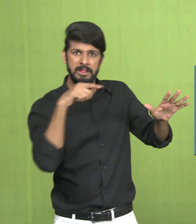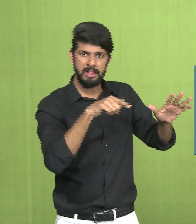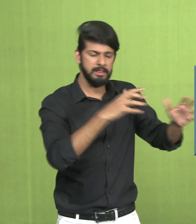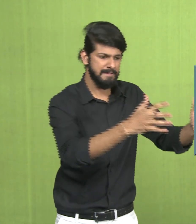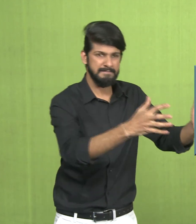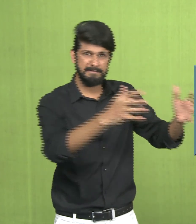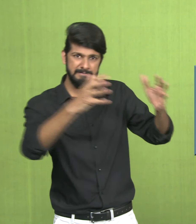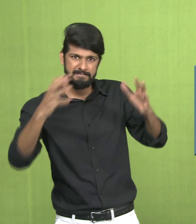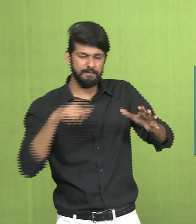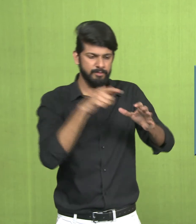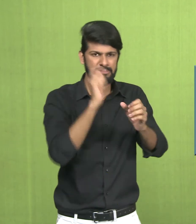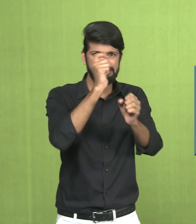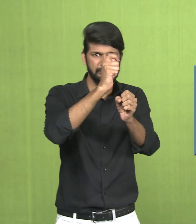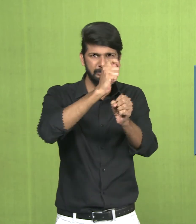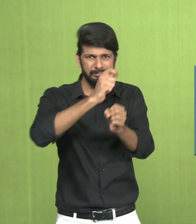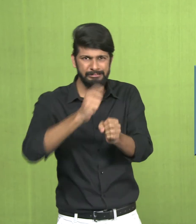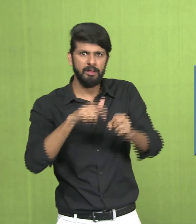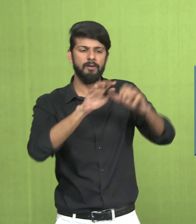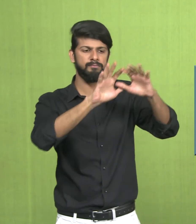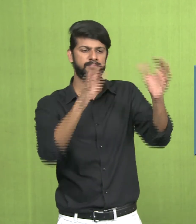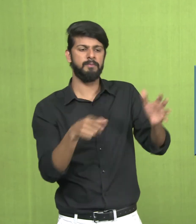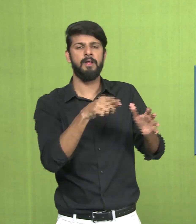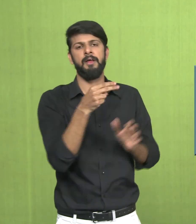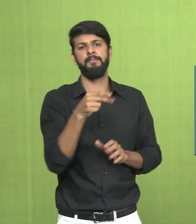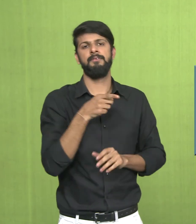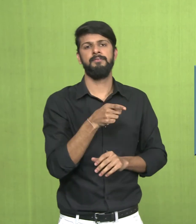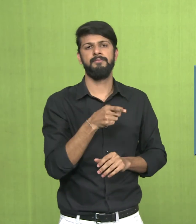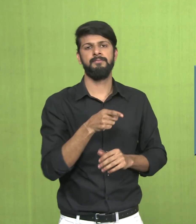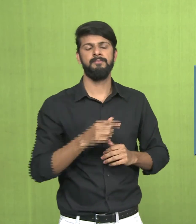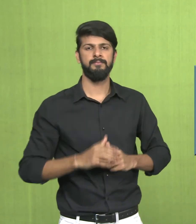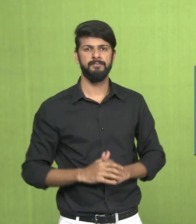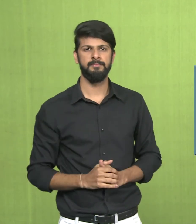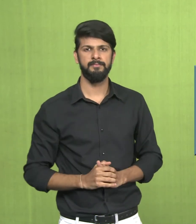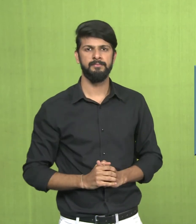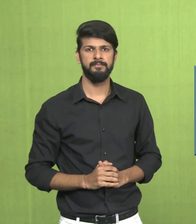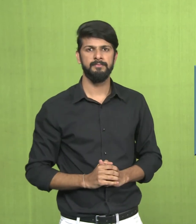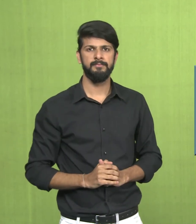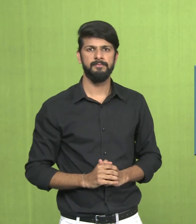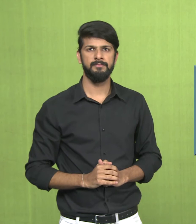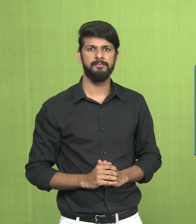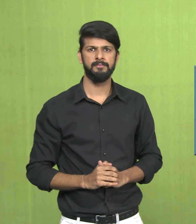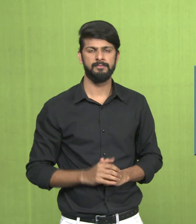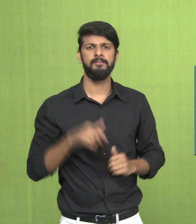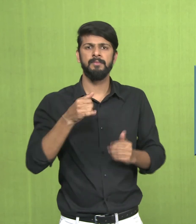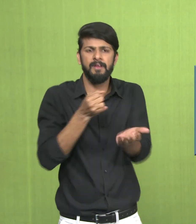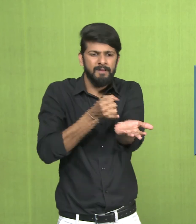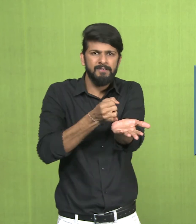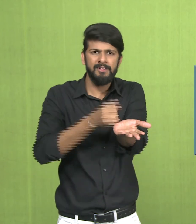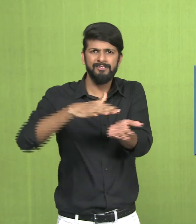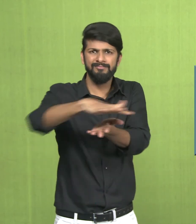Stone, the kind of stone which is used for making sculptures. The next word